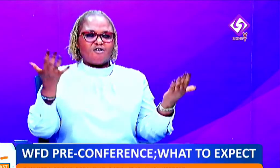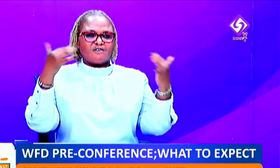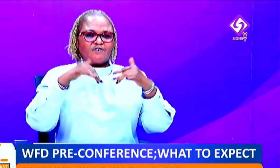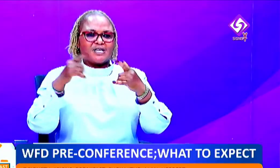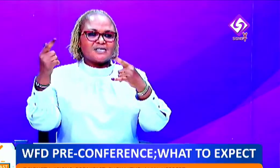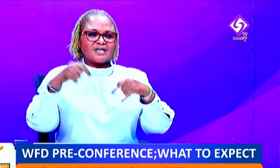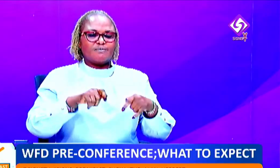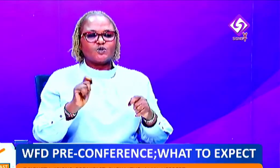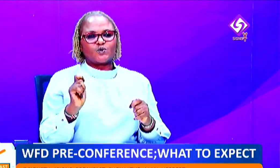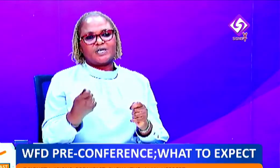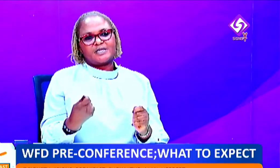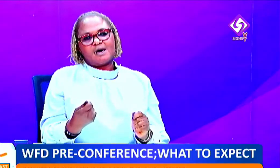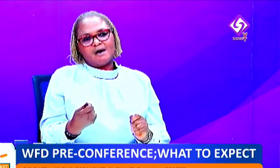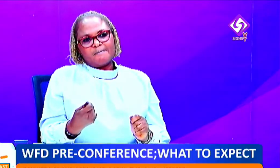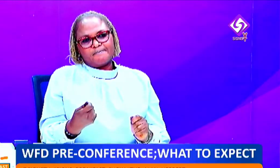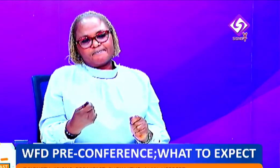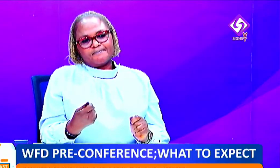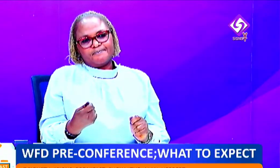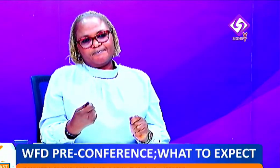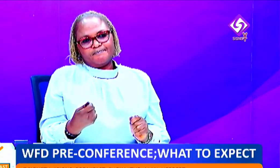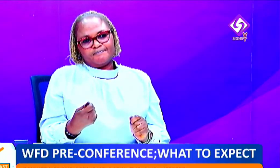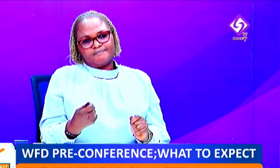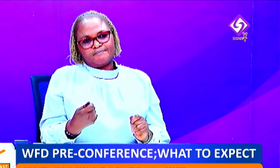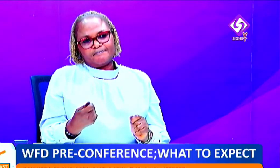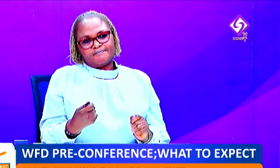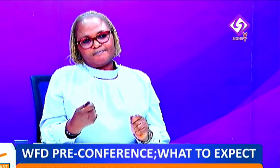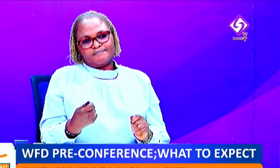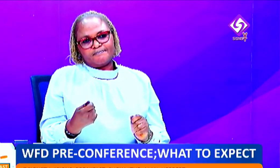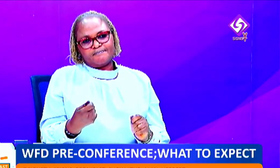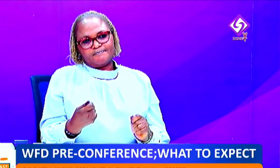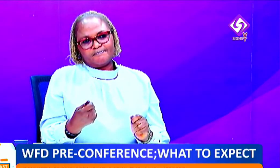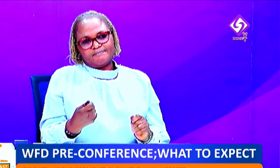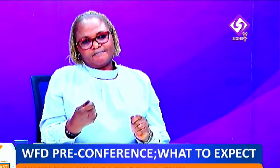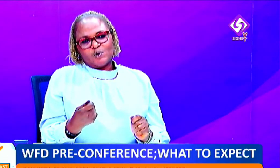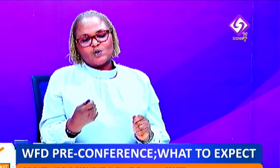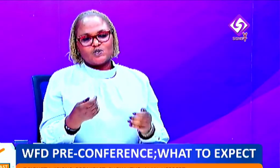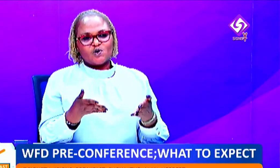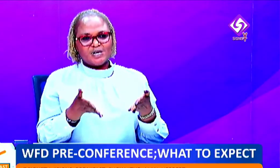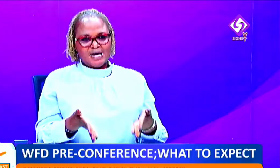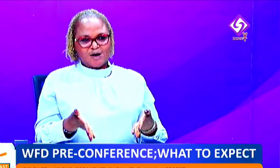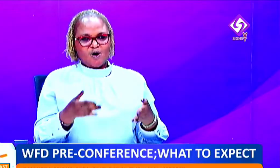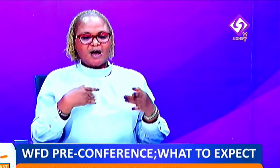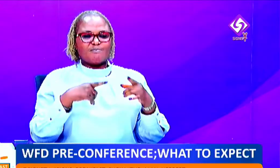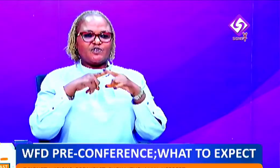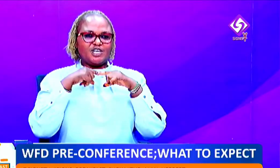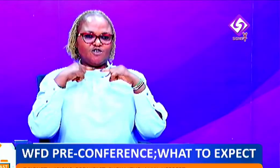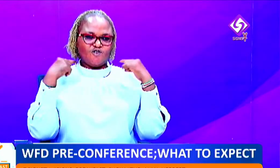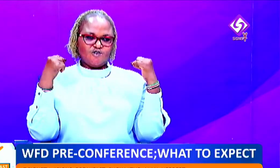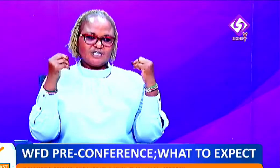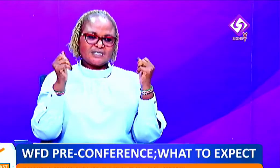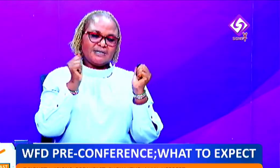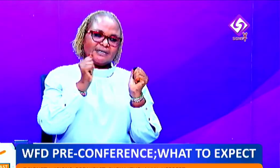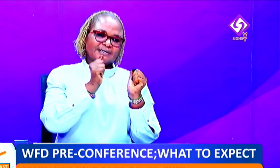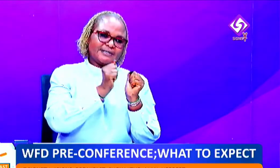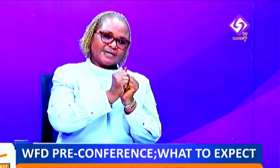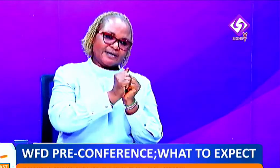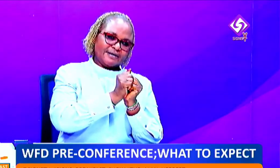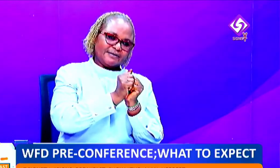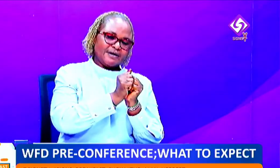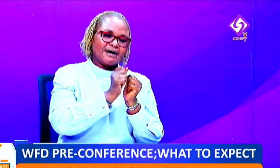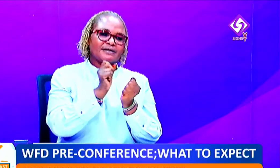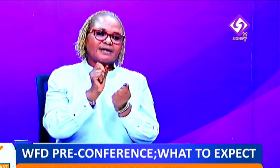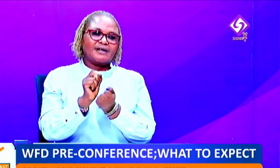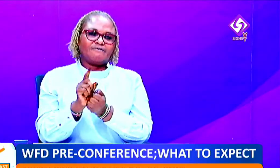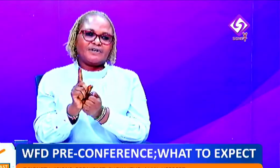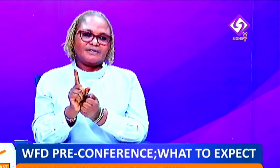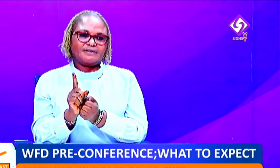really have the capacity? But then I did my advocacy, and I did things here and there, and the pre-conference now has come to Kenya. So now it happens